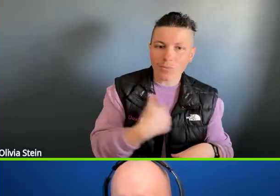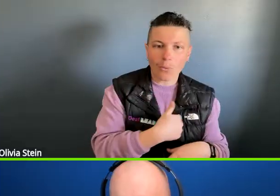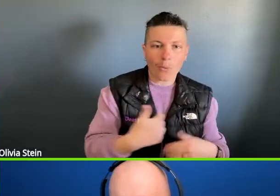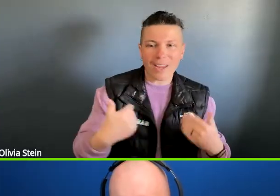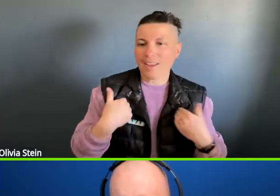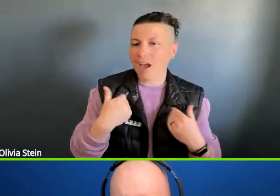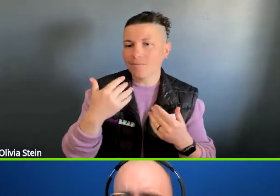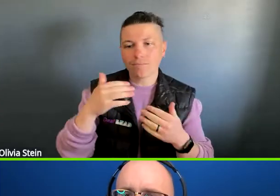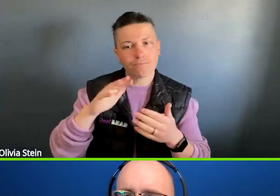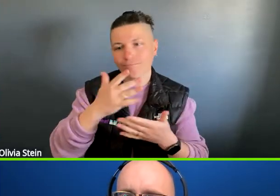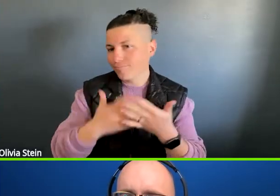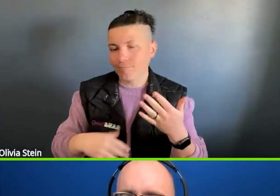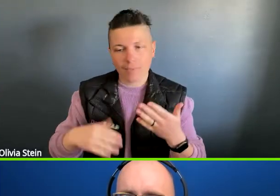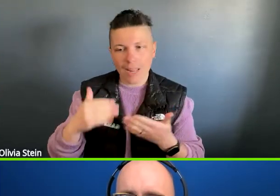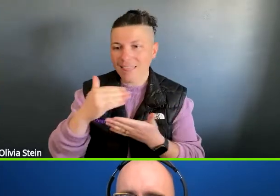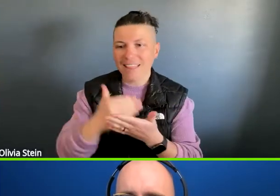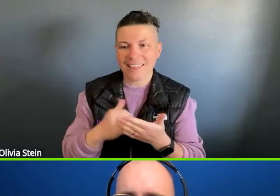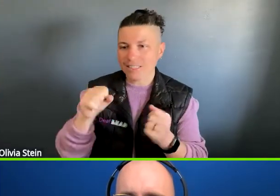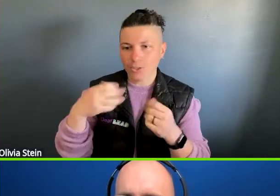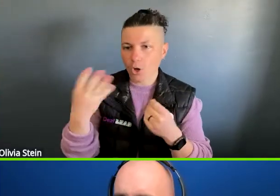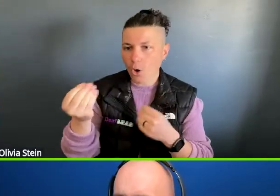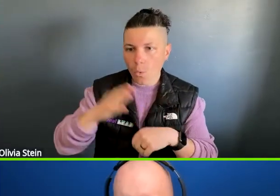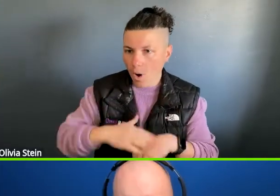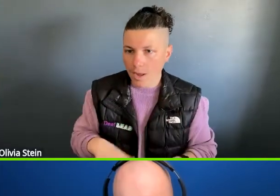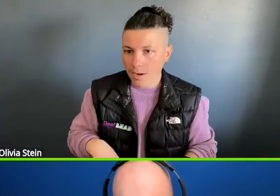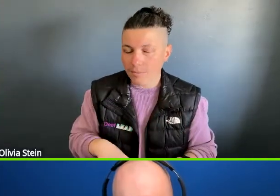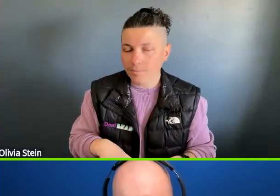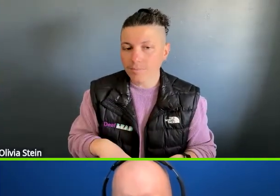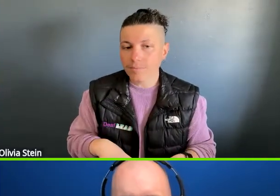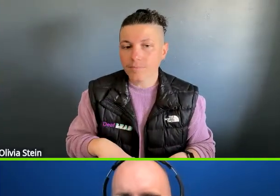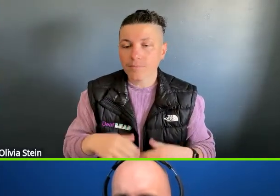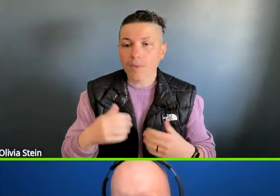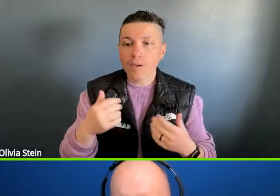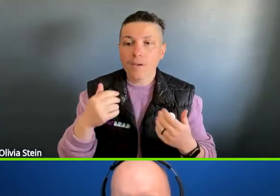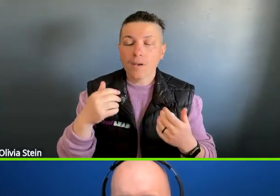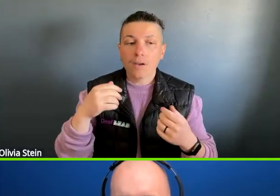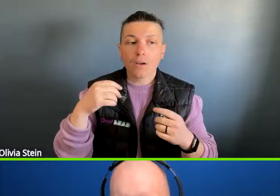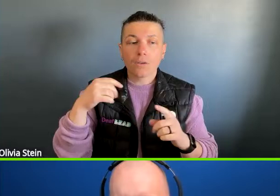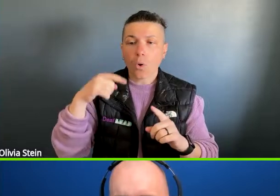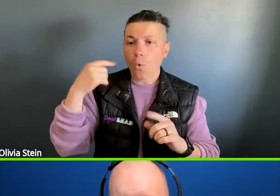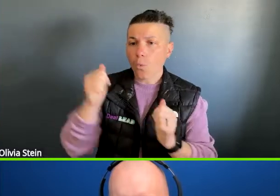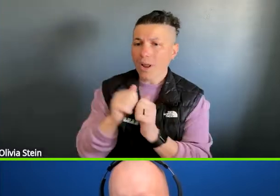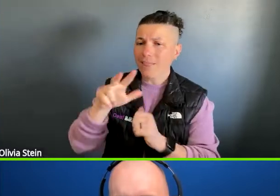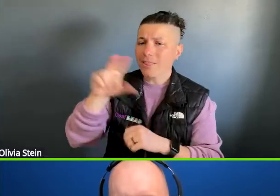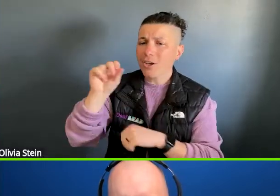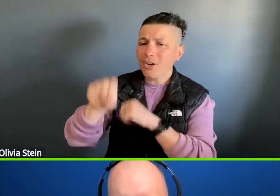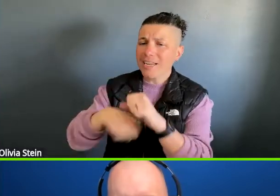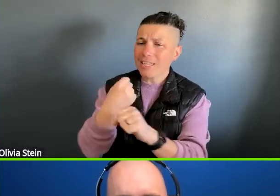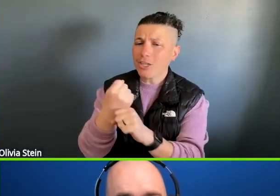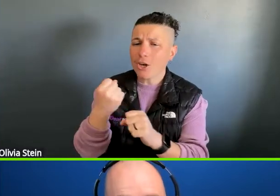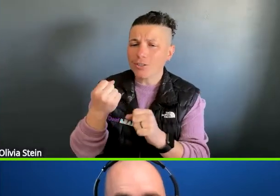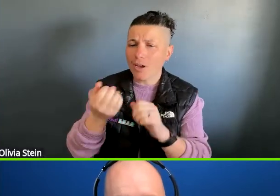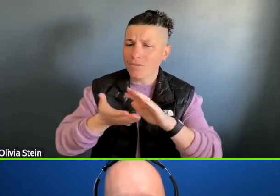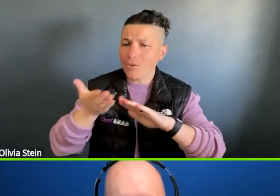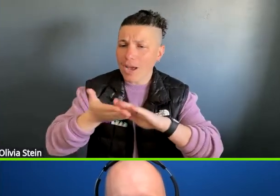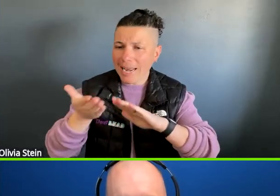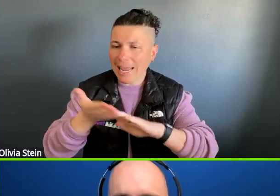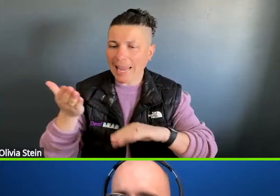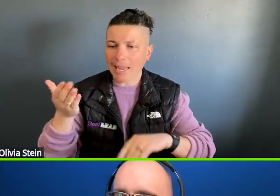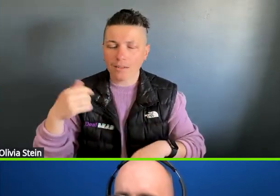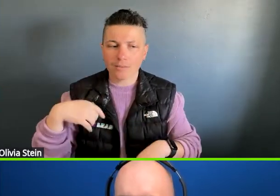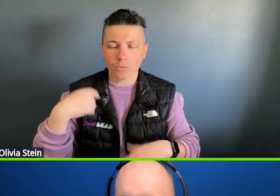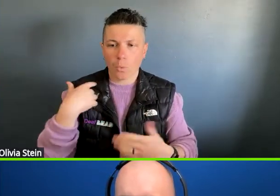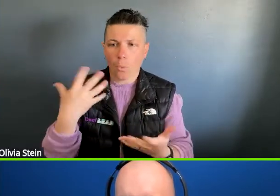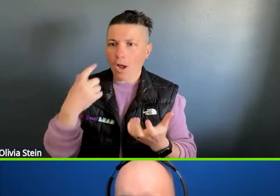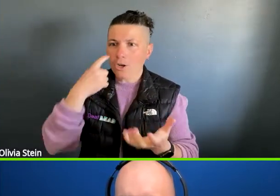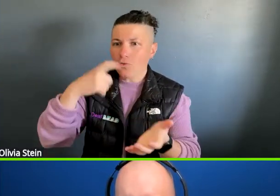have a training team. The list goes on. We have quite a few departments that we've established in our time here in the past few years.